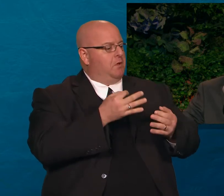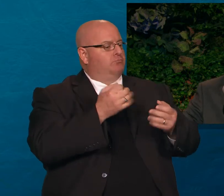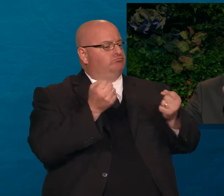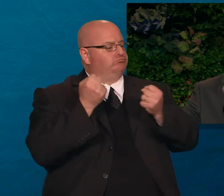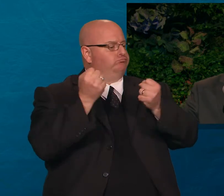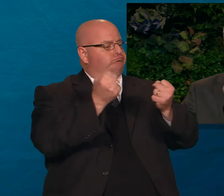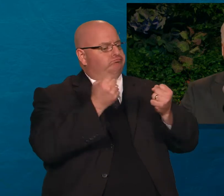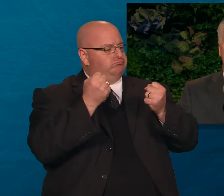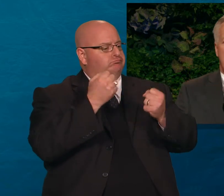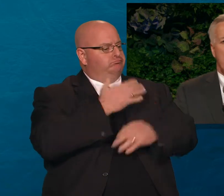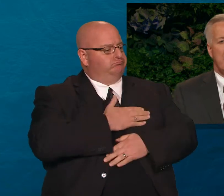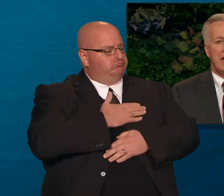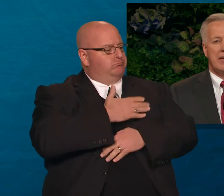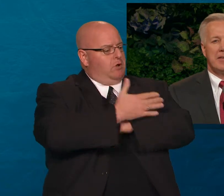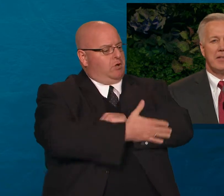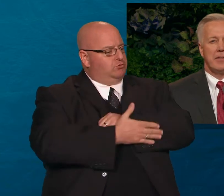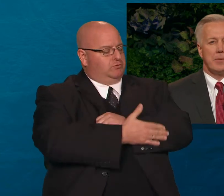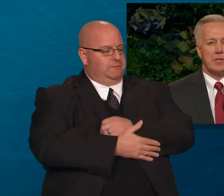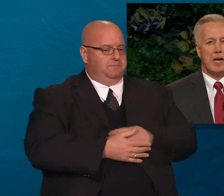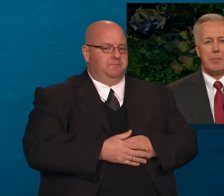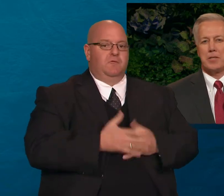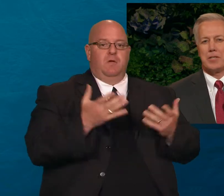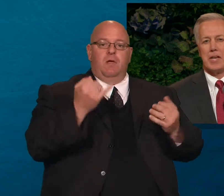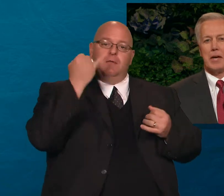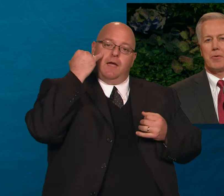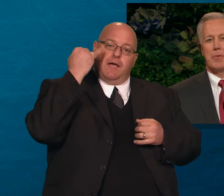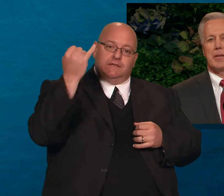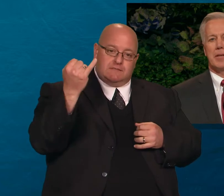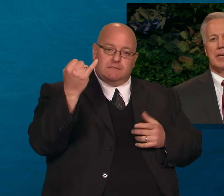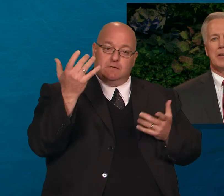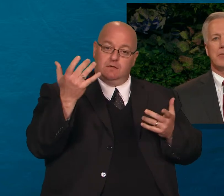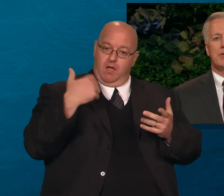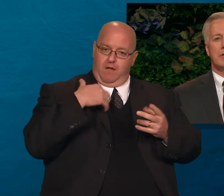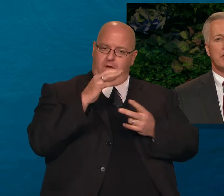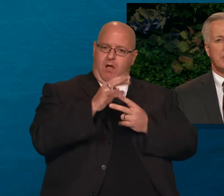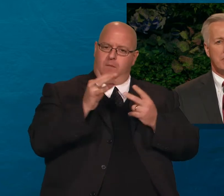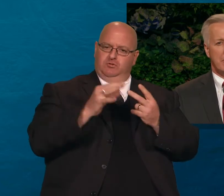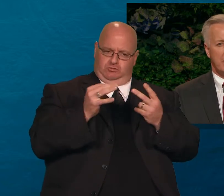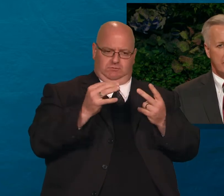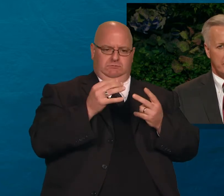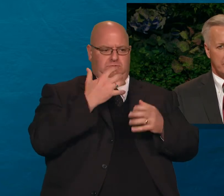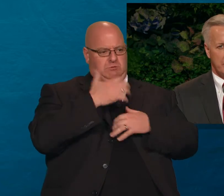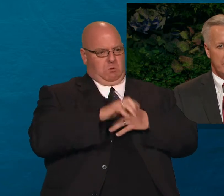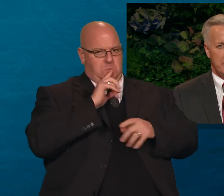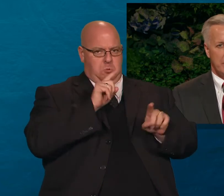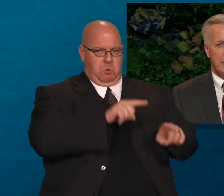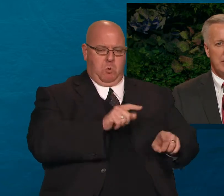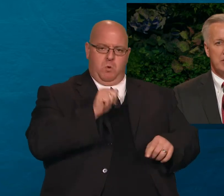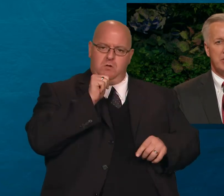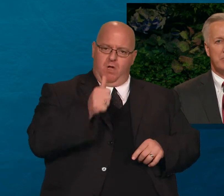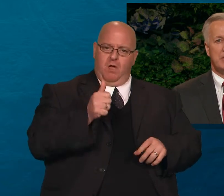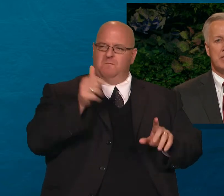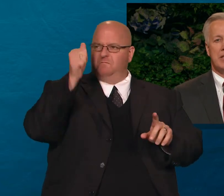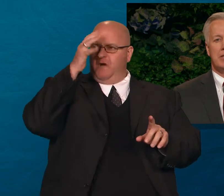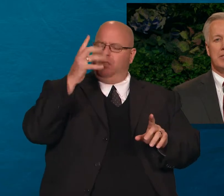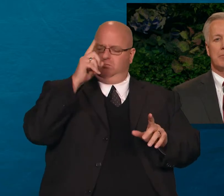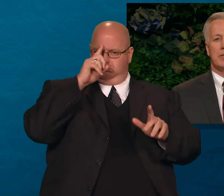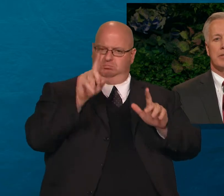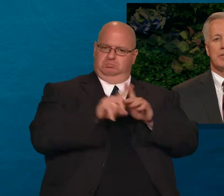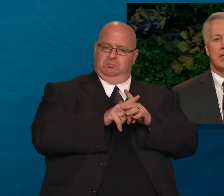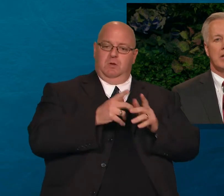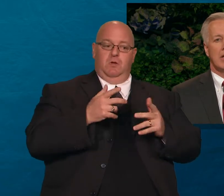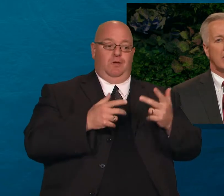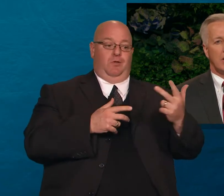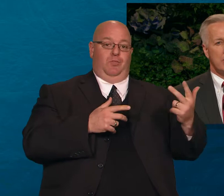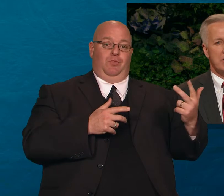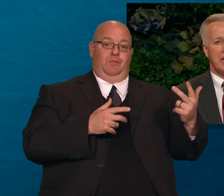country?" The idea that there was an option to sacrament meeting had never even occurred to my father, but he and his three teenage